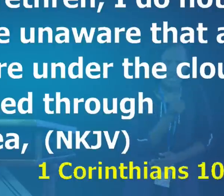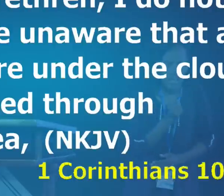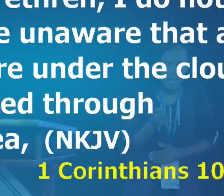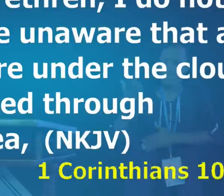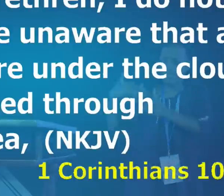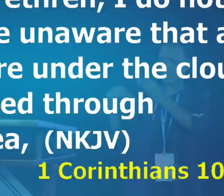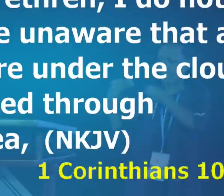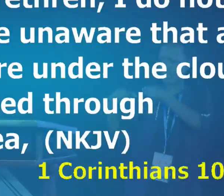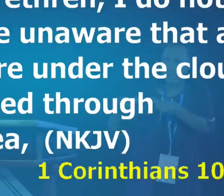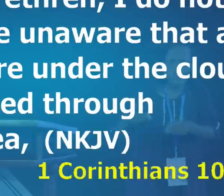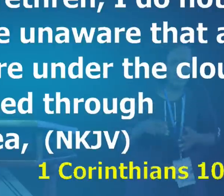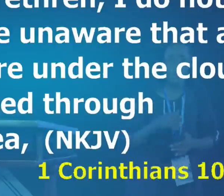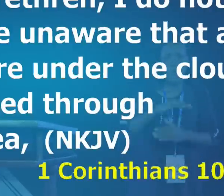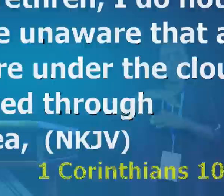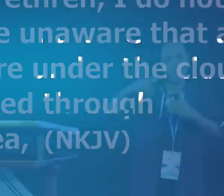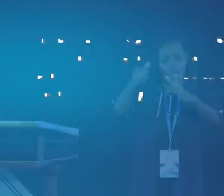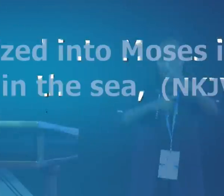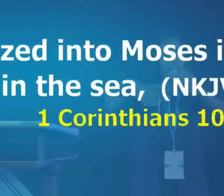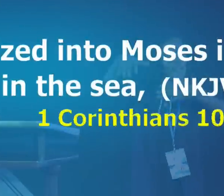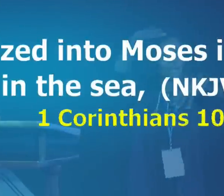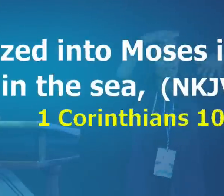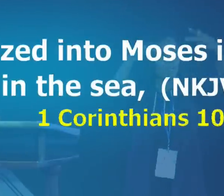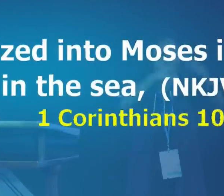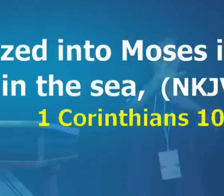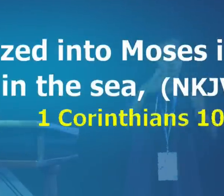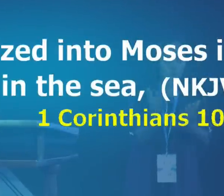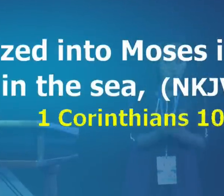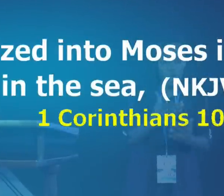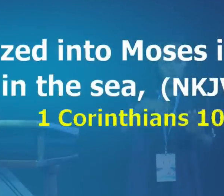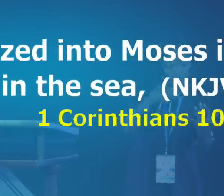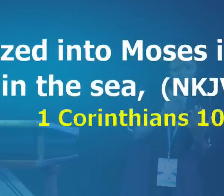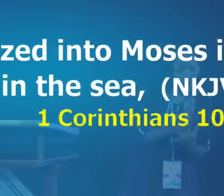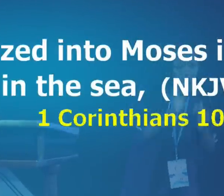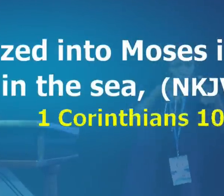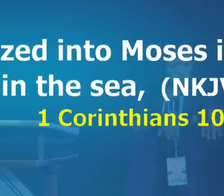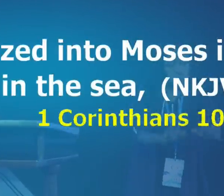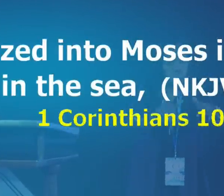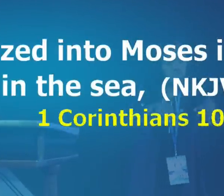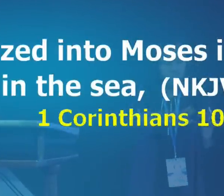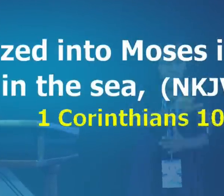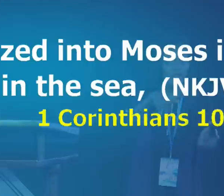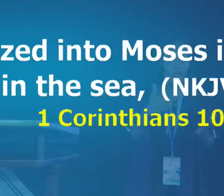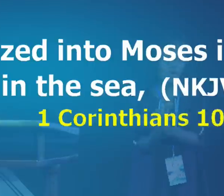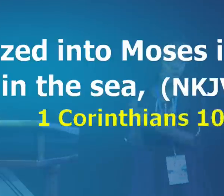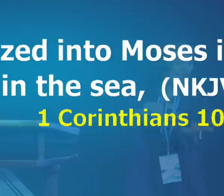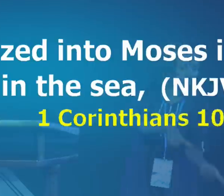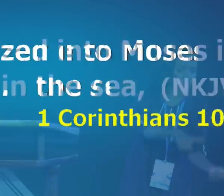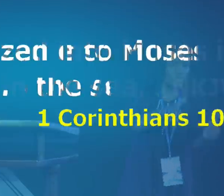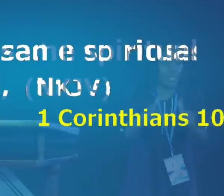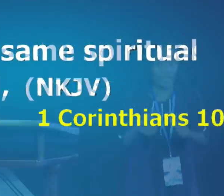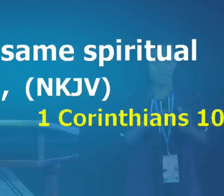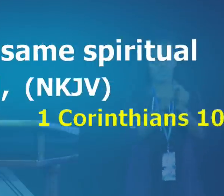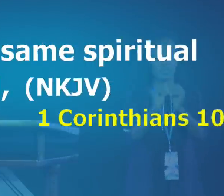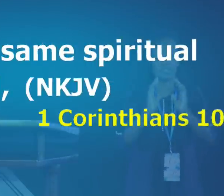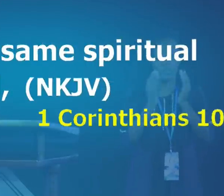cloud, all passed through the sea, all were baptized into Moses in the cloud and in the sea,